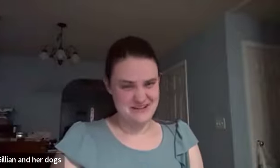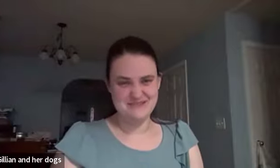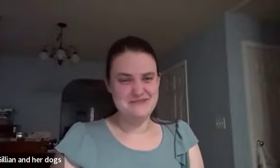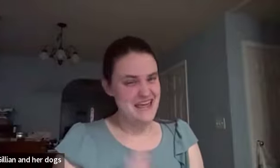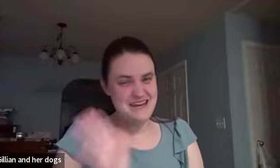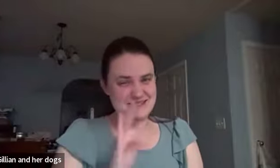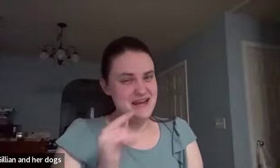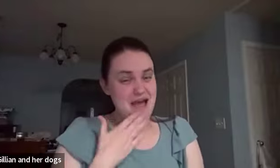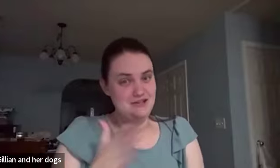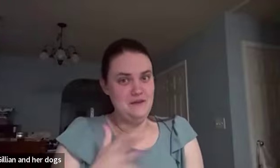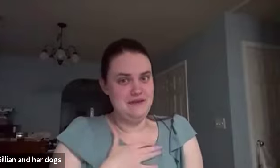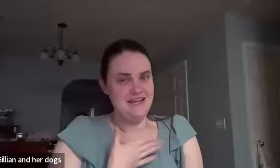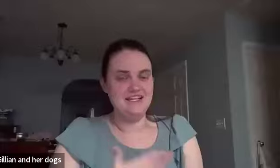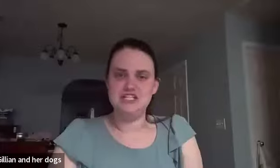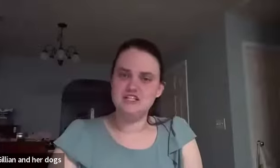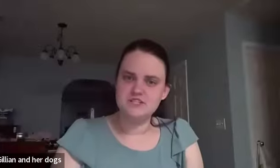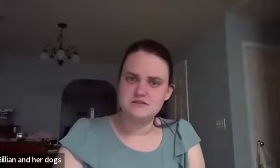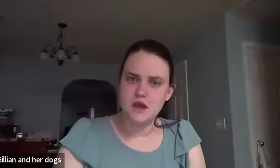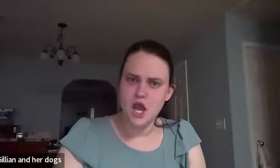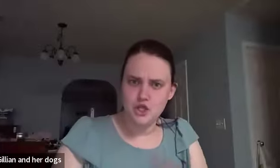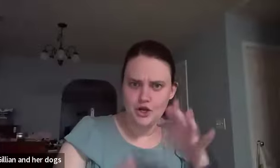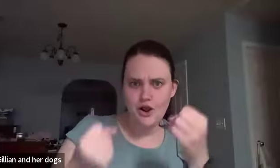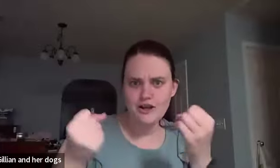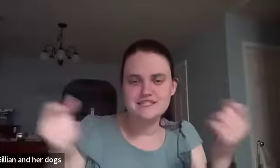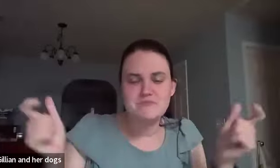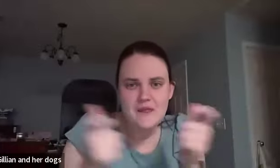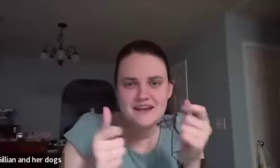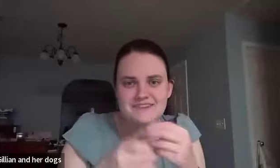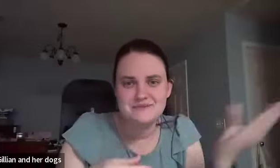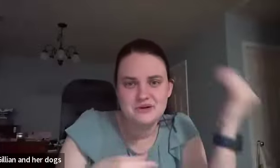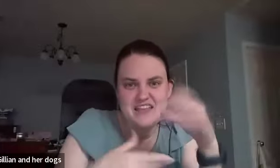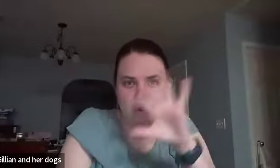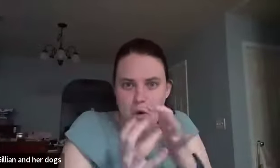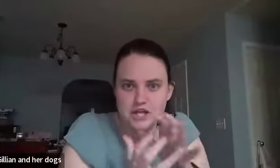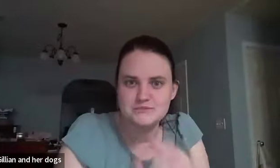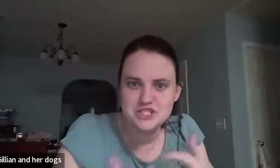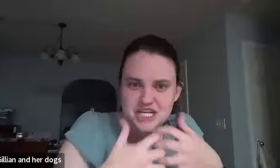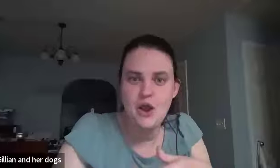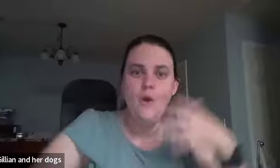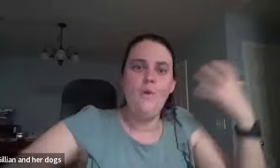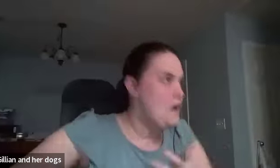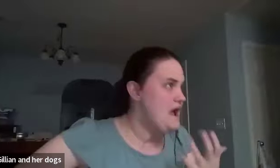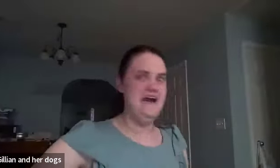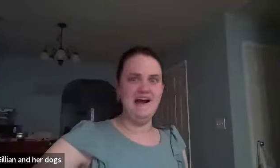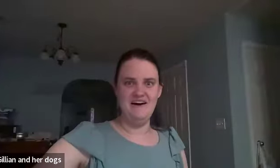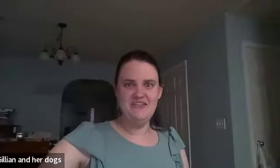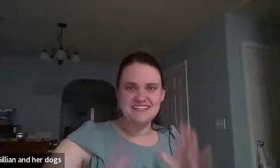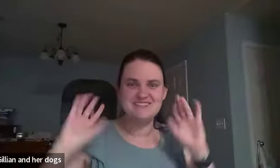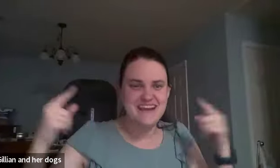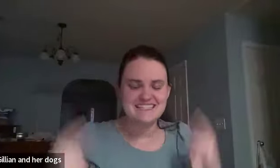my friends from that. And it was not, I totally admit, like she looked at me, she goes, your car is small enough to put in the washer machine? Wow, that's crazy.